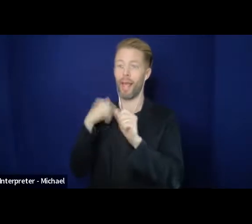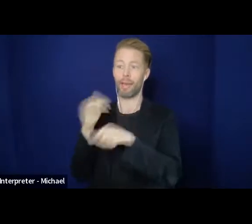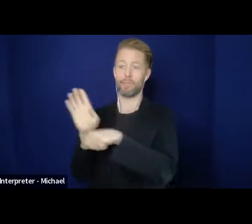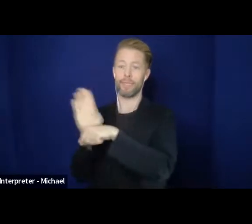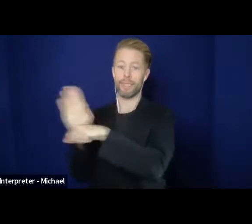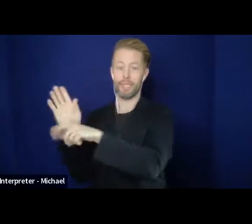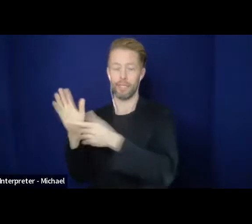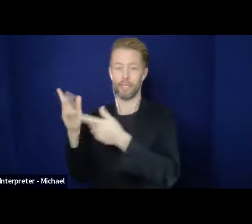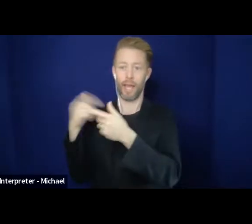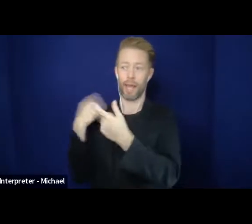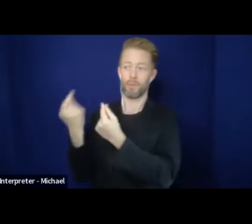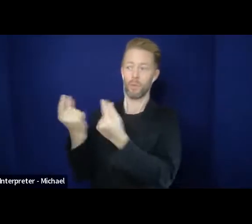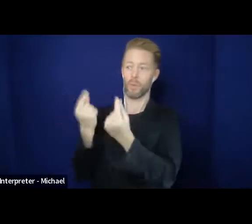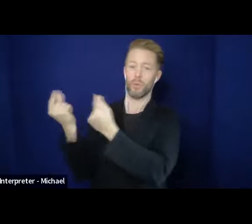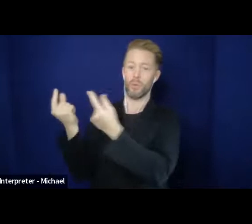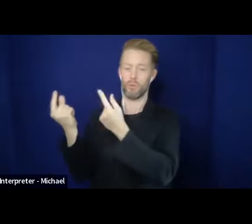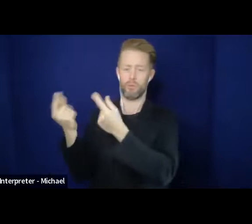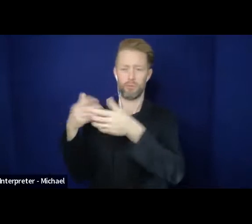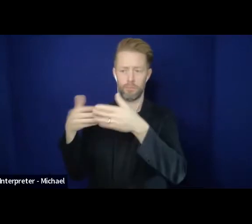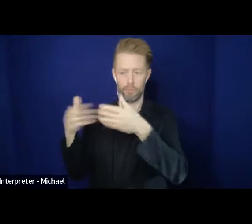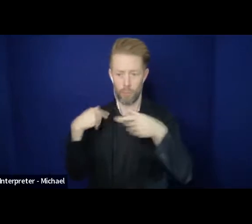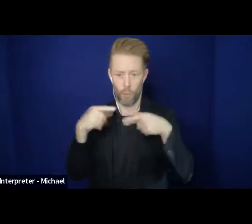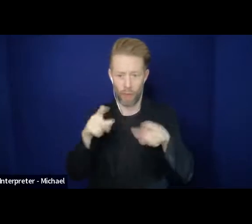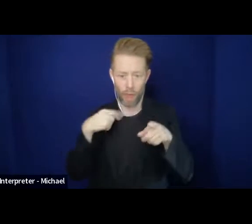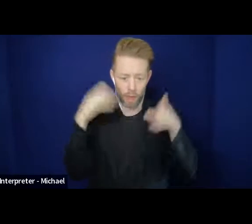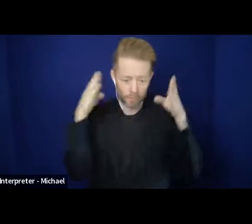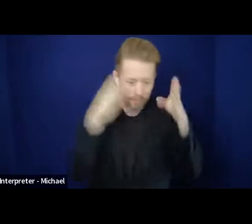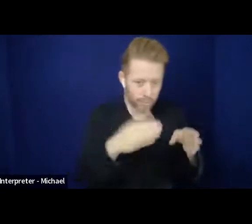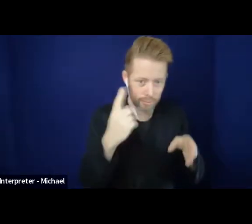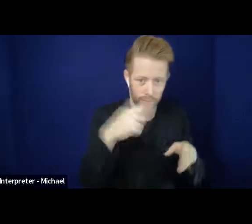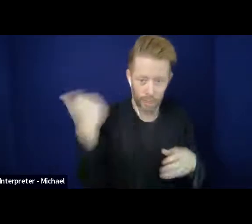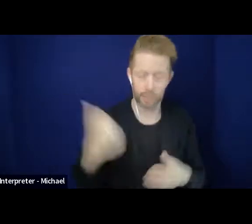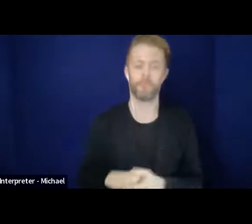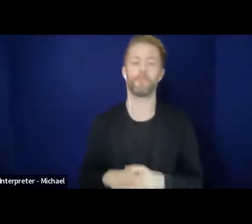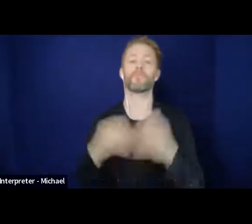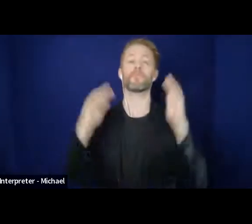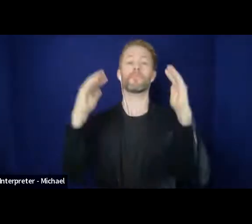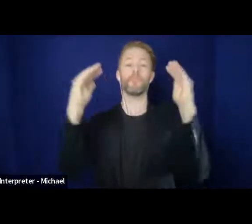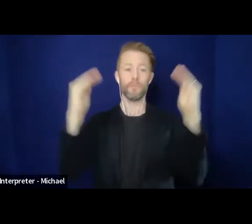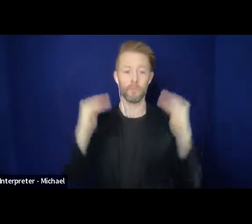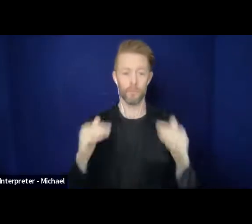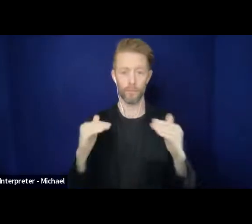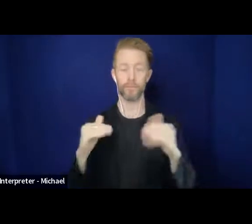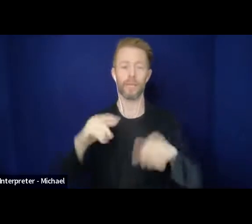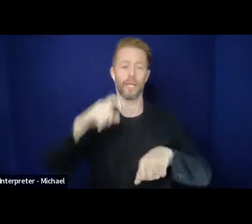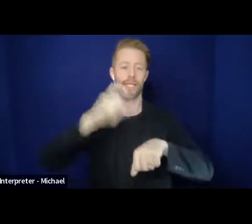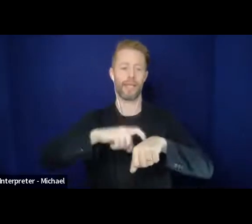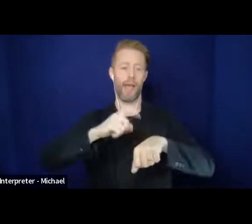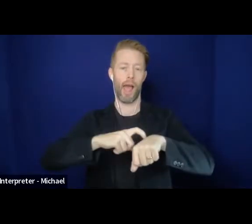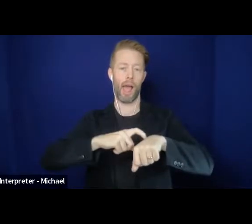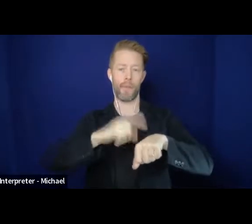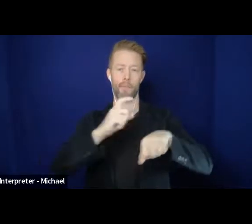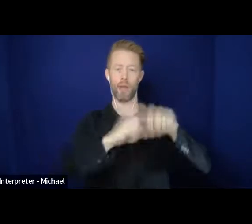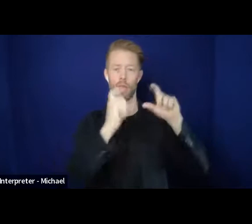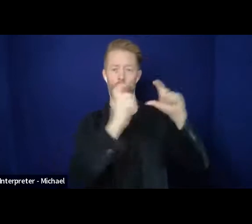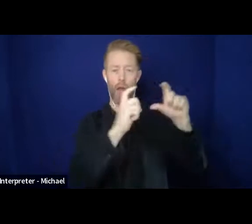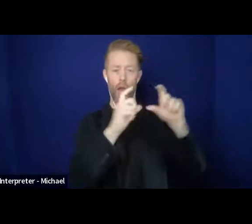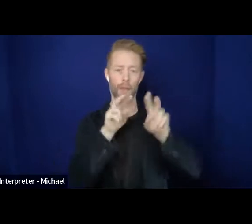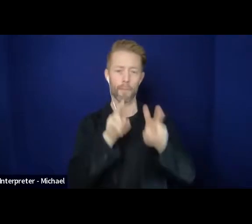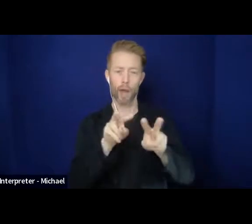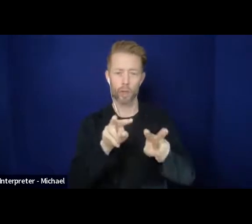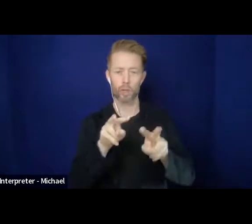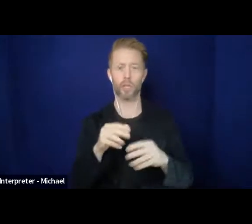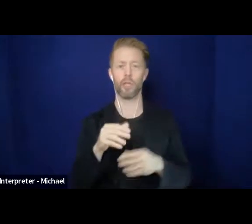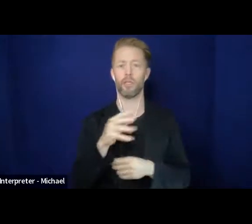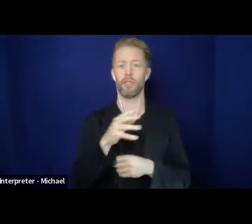work. There's the pervasive use of time clock monitoring and the monitoring of